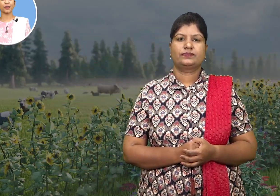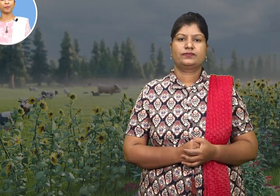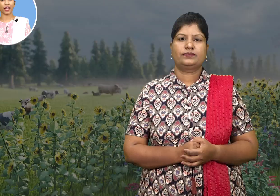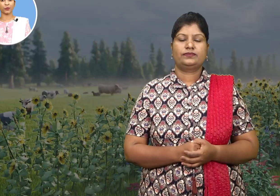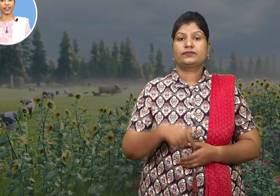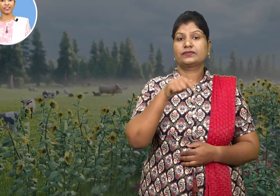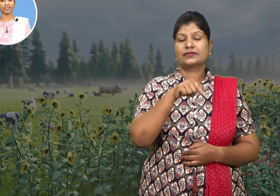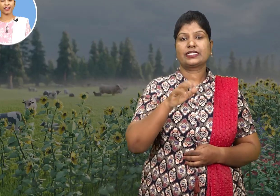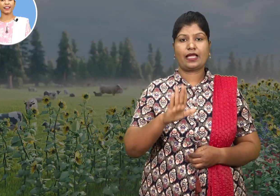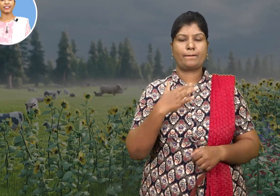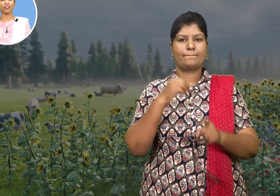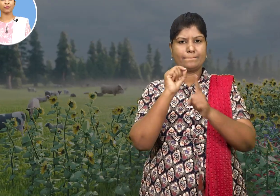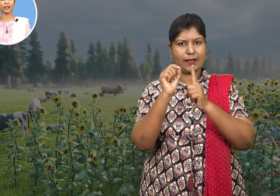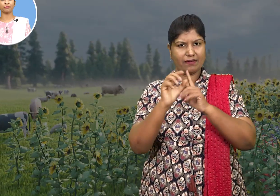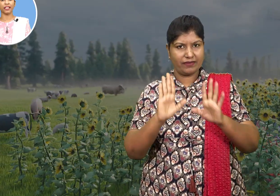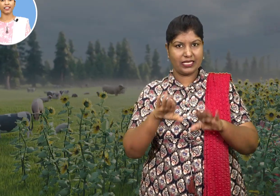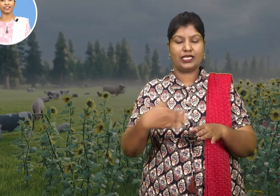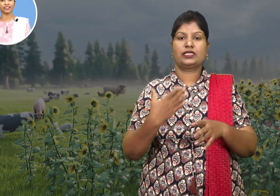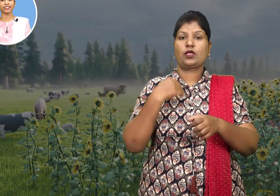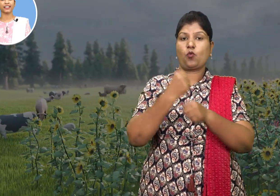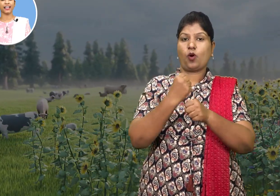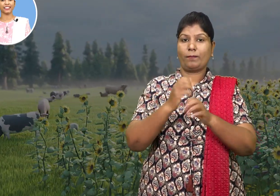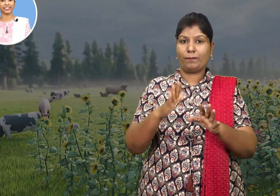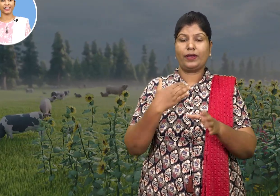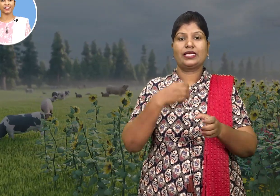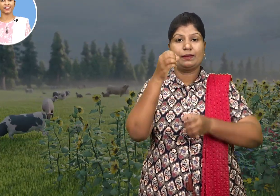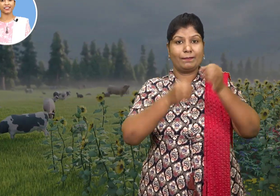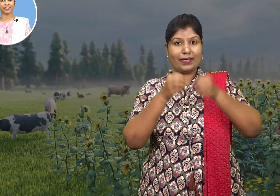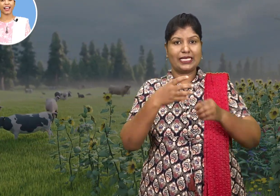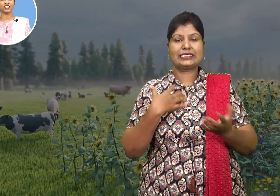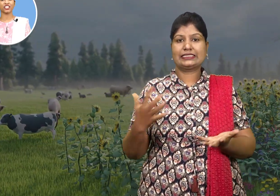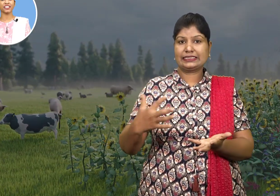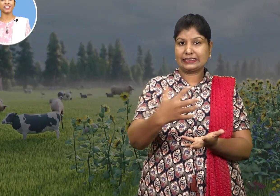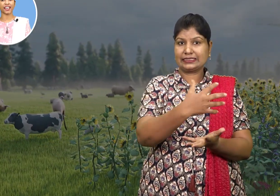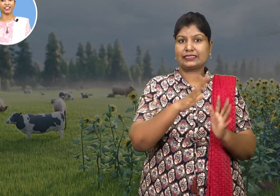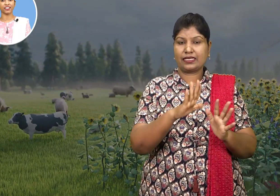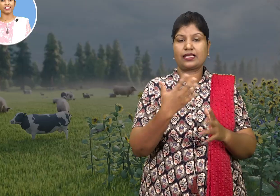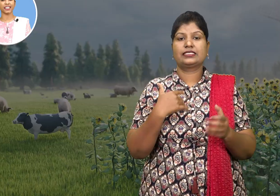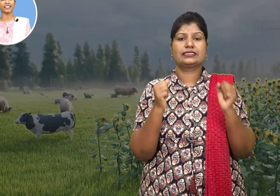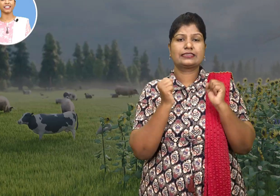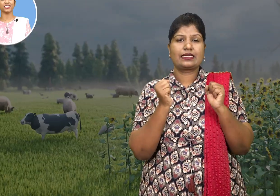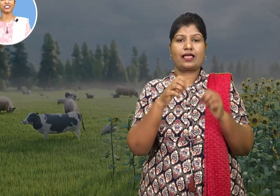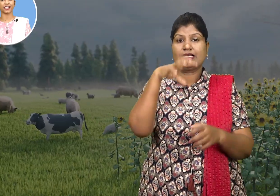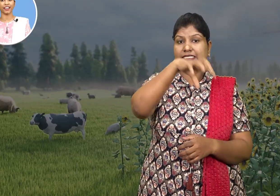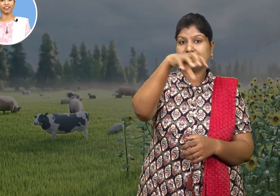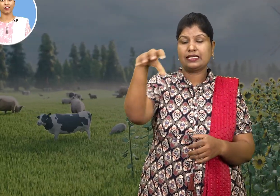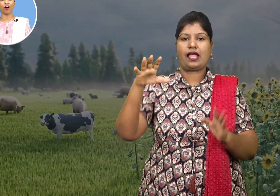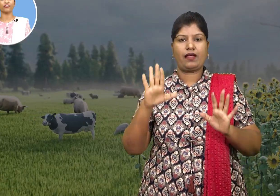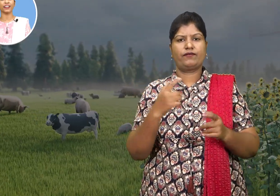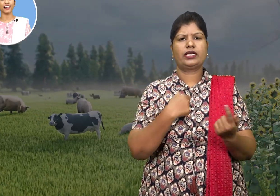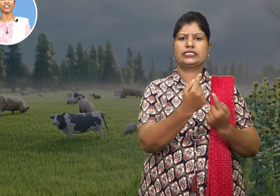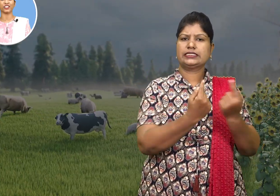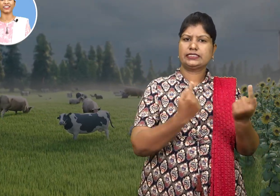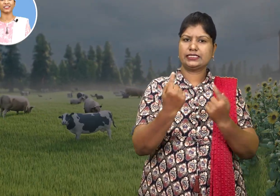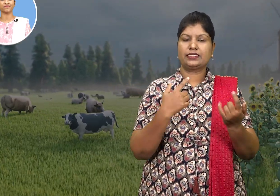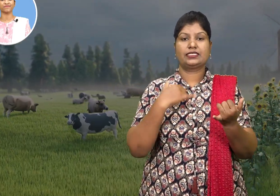There are private and government milk collecting and chilling centers in each state of